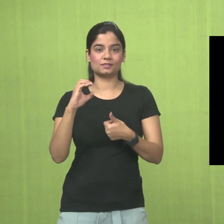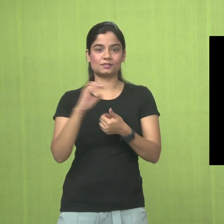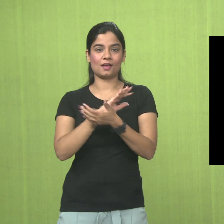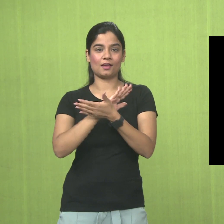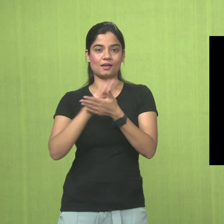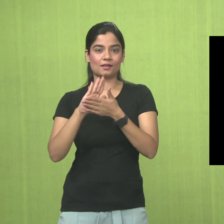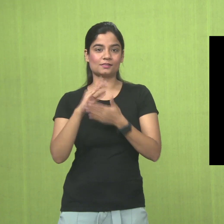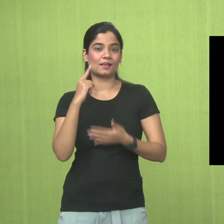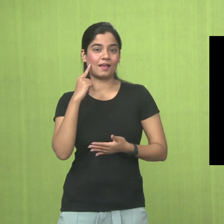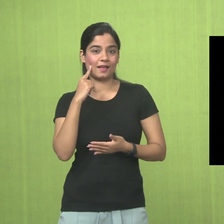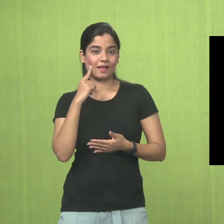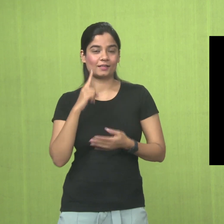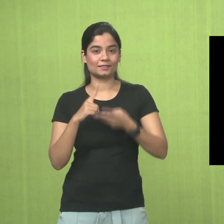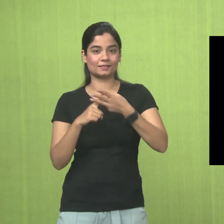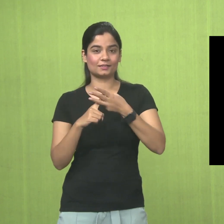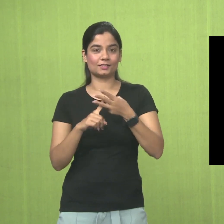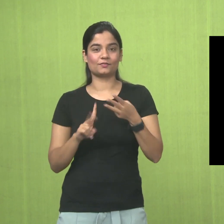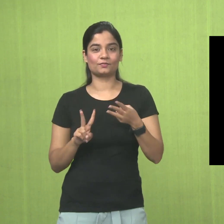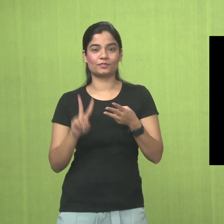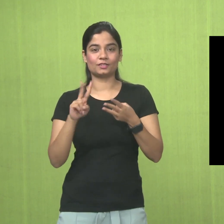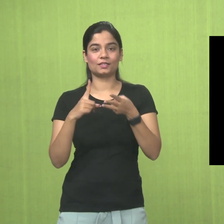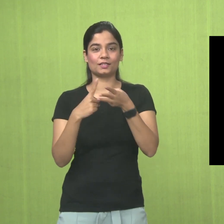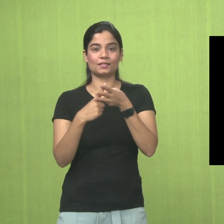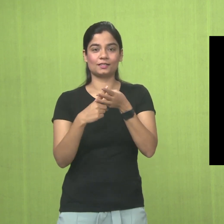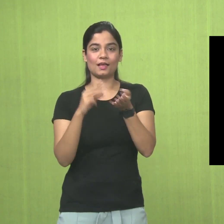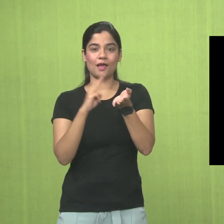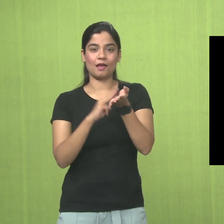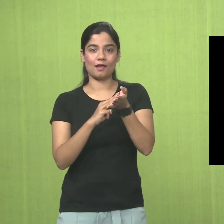Achievement, a thing done successfully with effort.